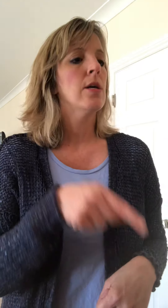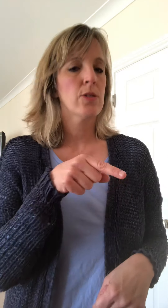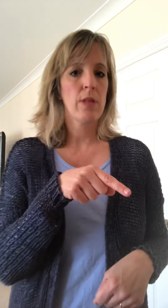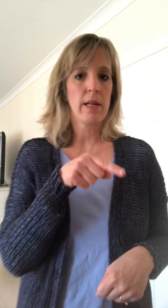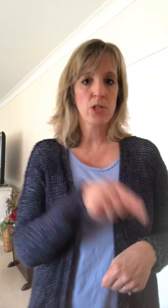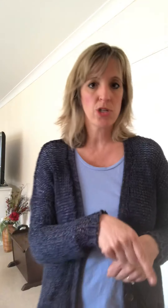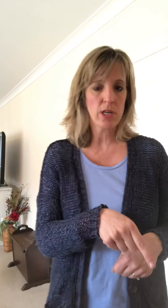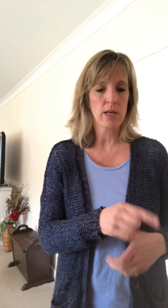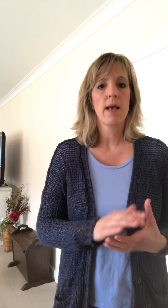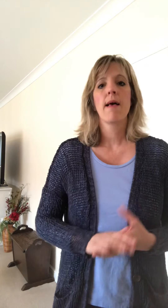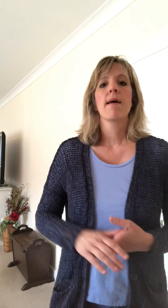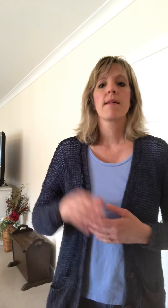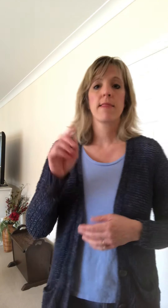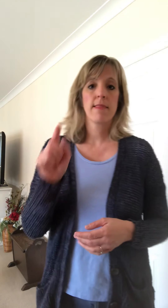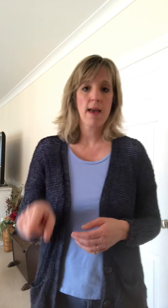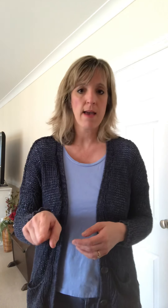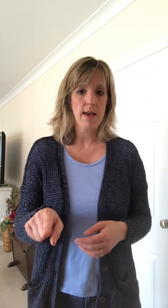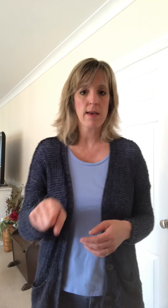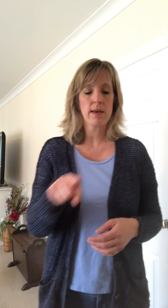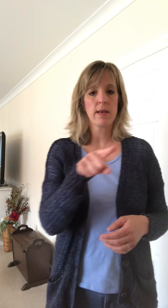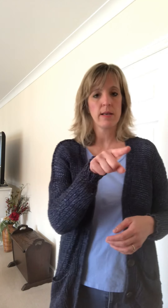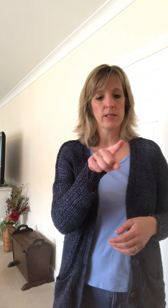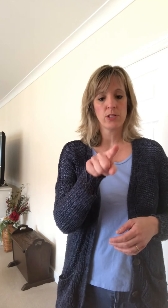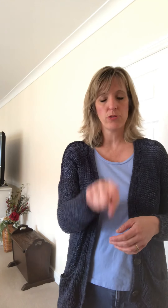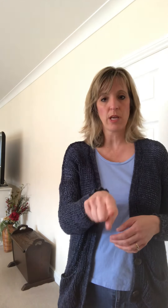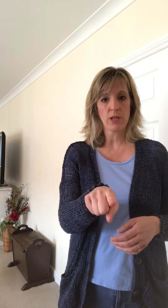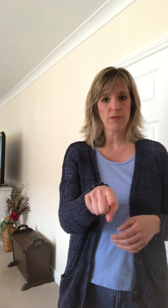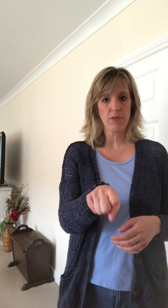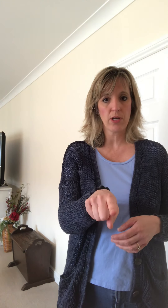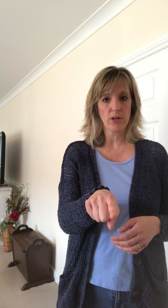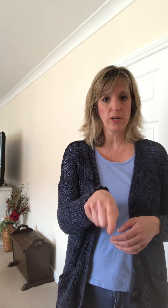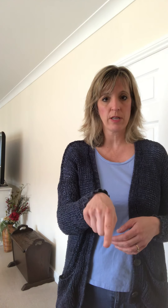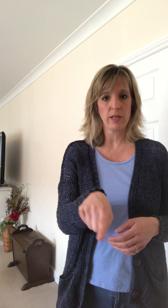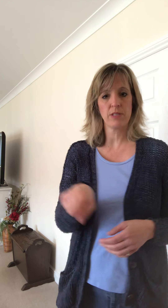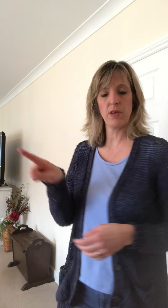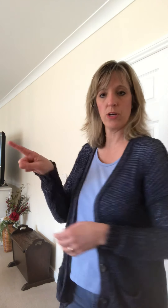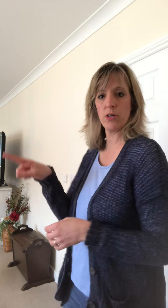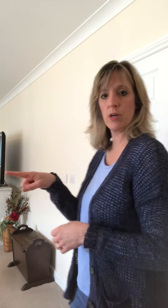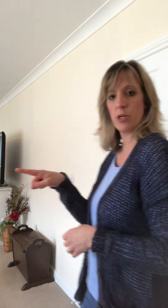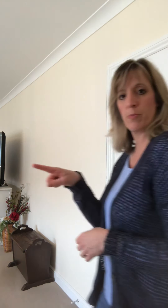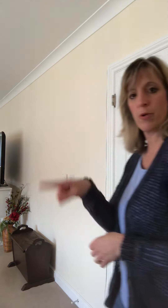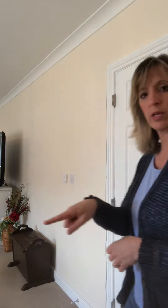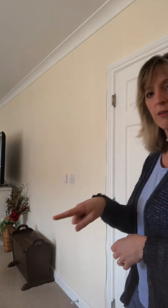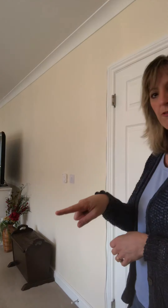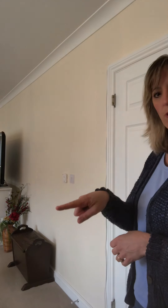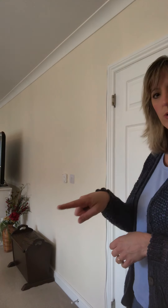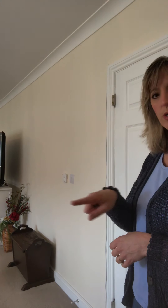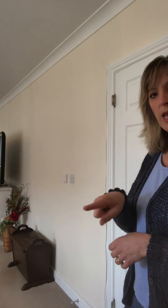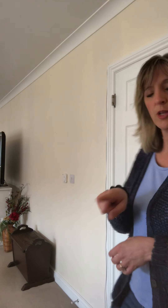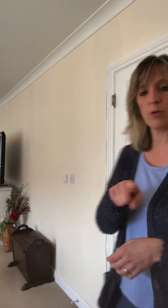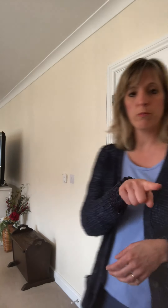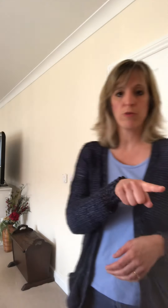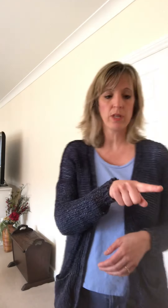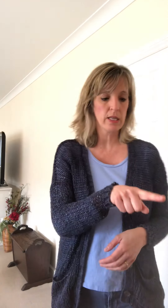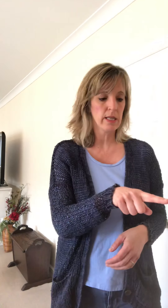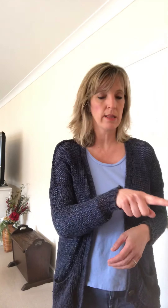So that is she. They is you take your finger, index finger, you point it forward and you move it in like